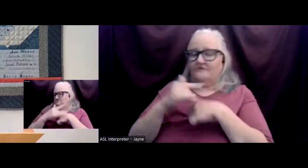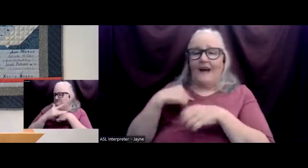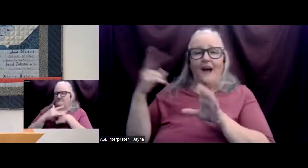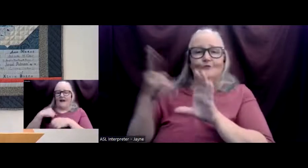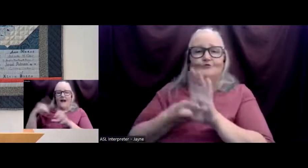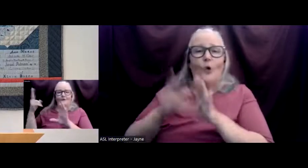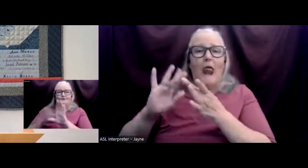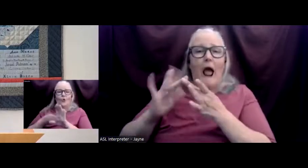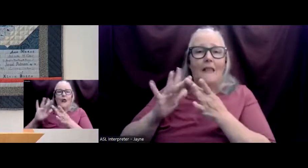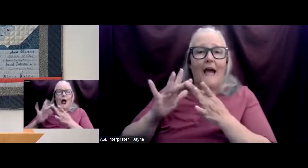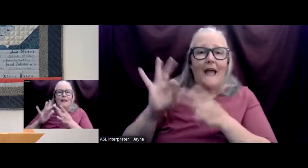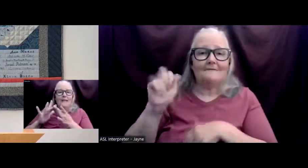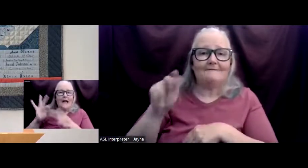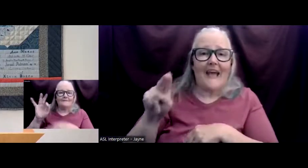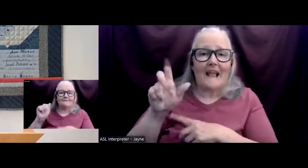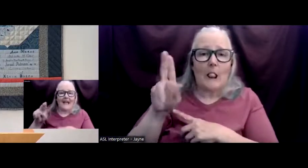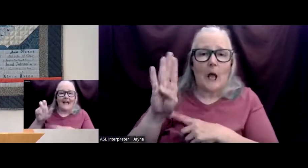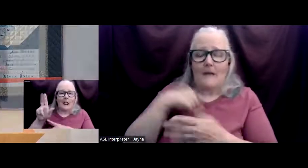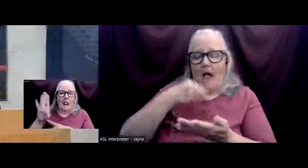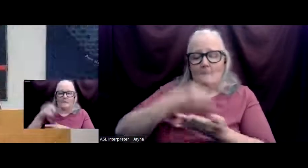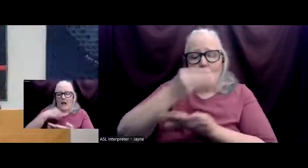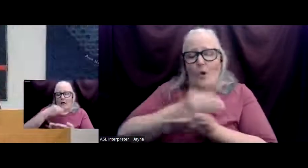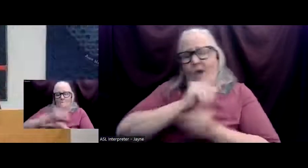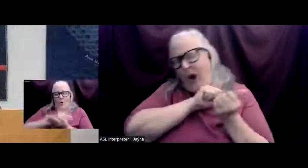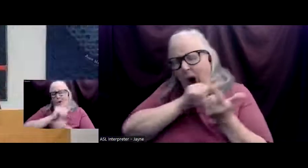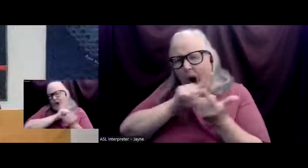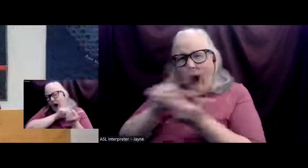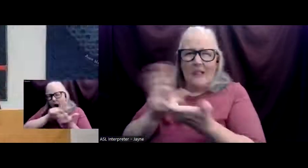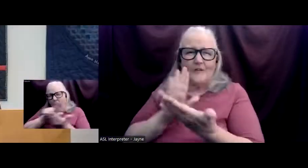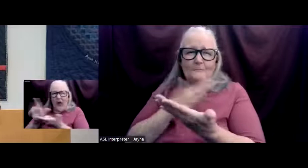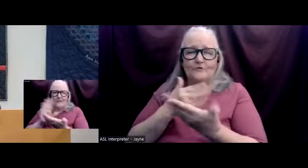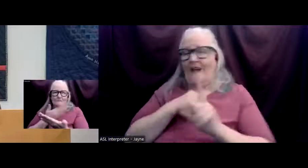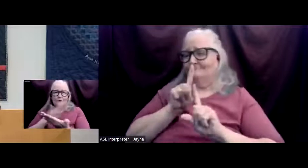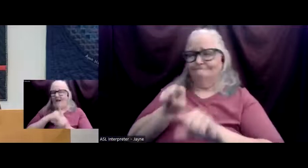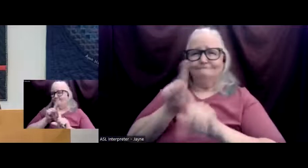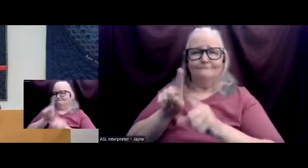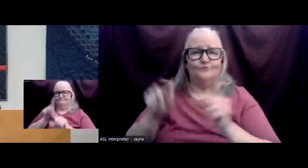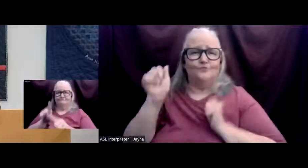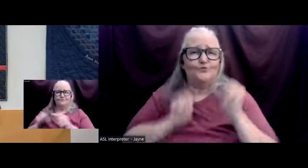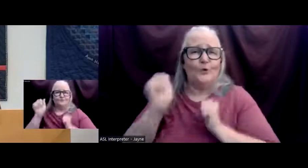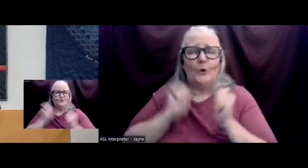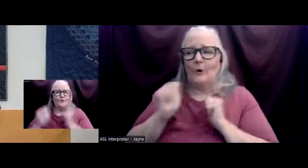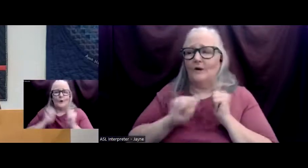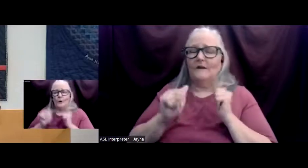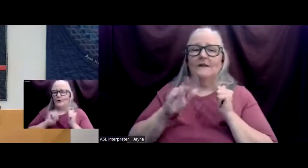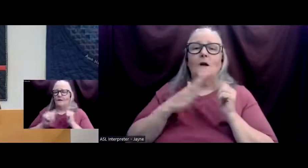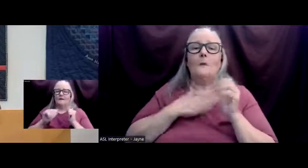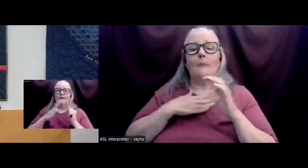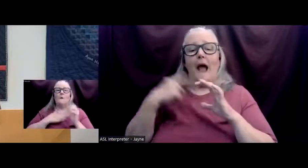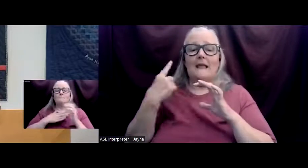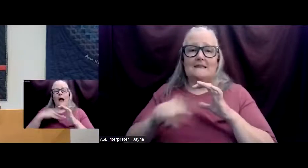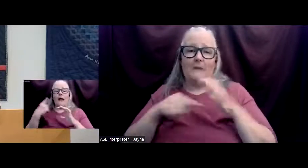forums, buying all her CDs, even bootlegs, attending her concerts, dropping her lyrics into my email